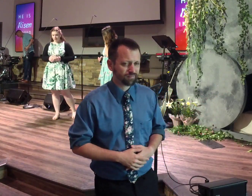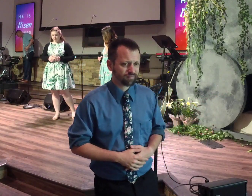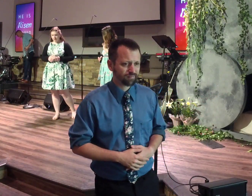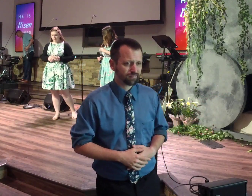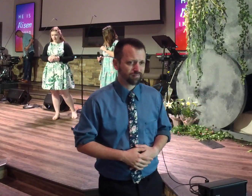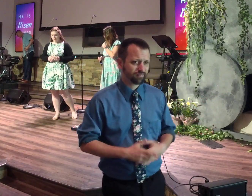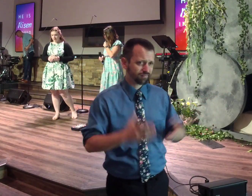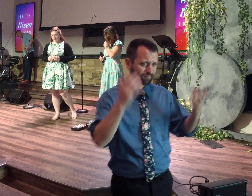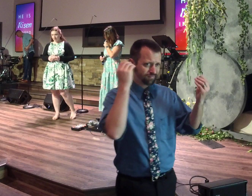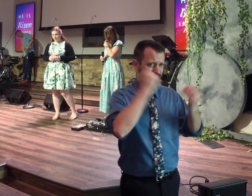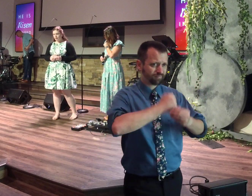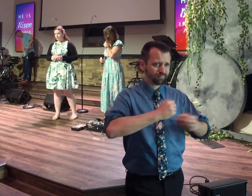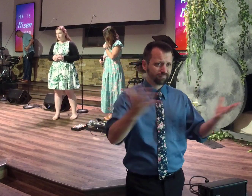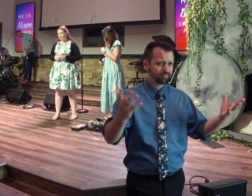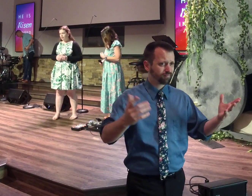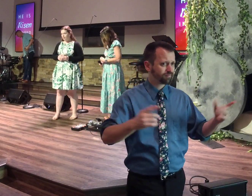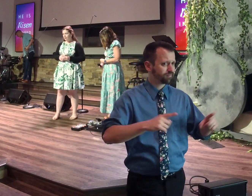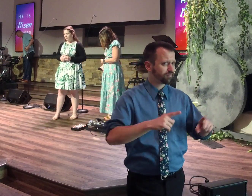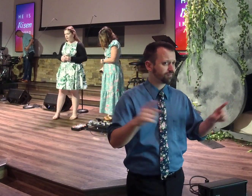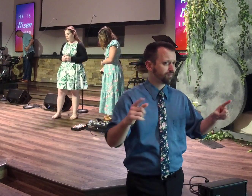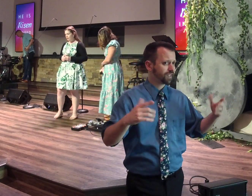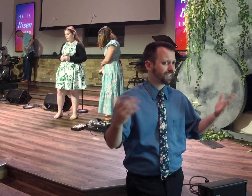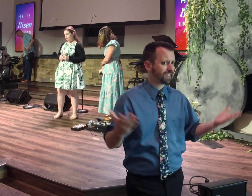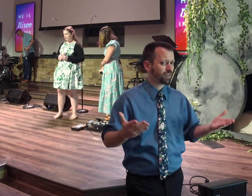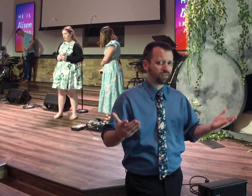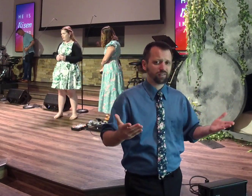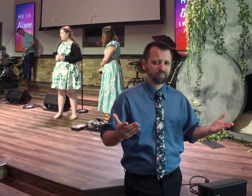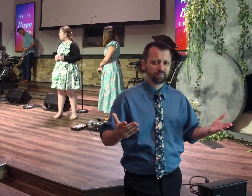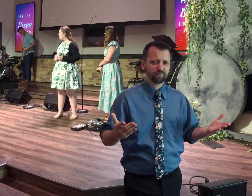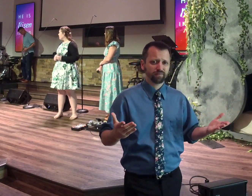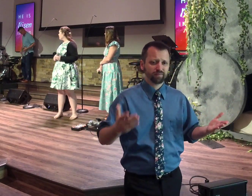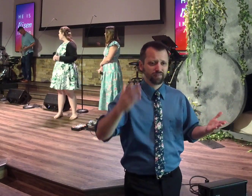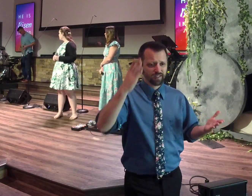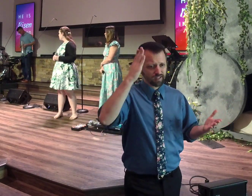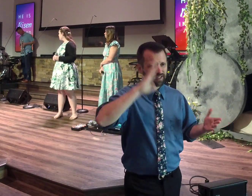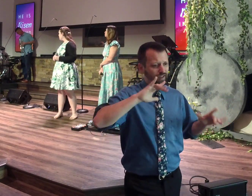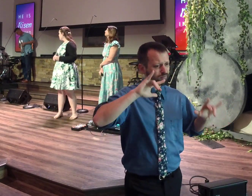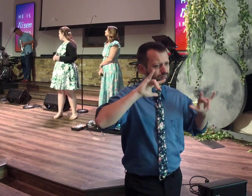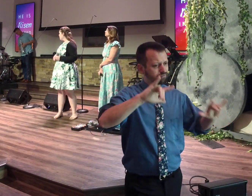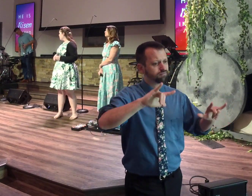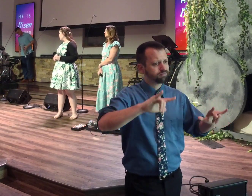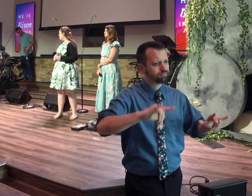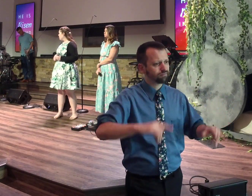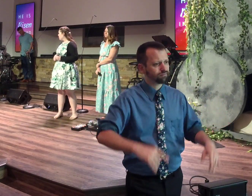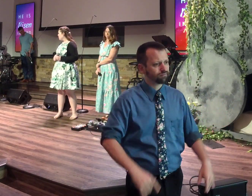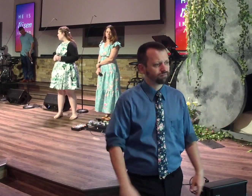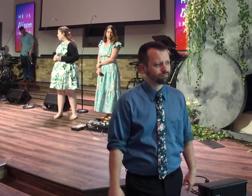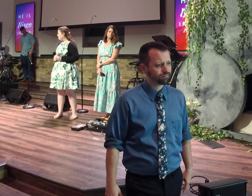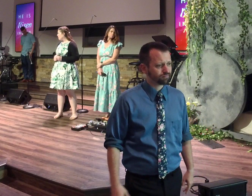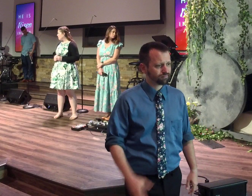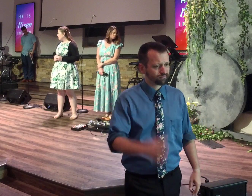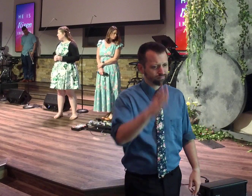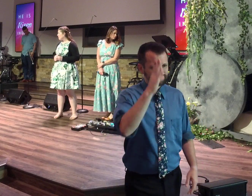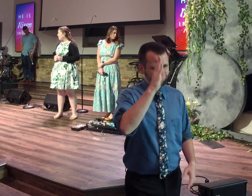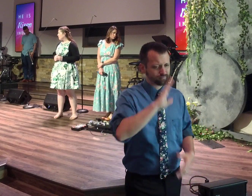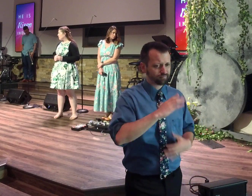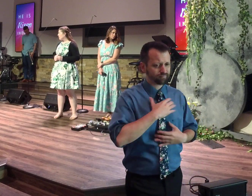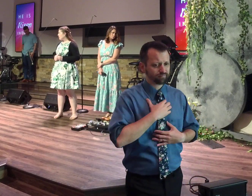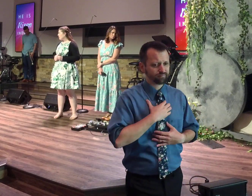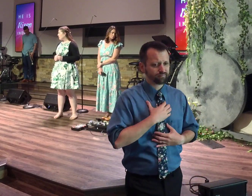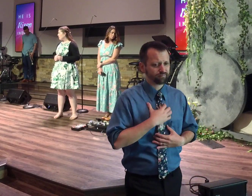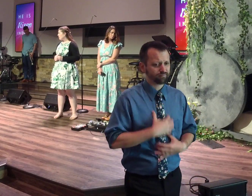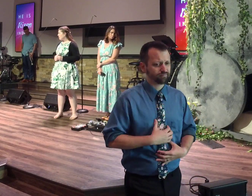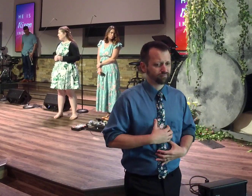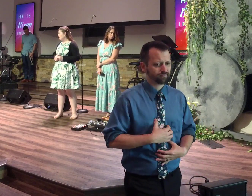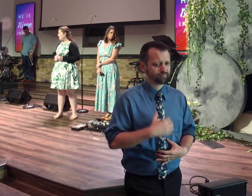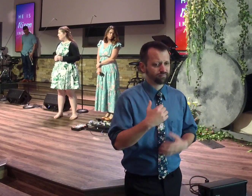I want to tell you this. If you're here today, I want to tell you God loves you. And God's desire is